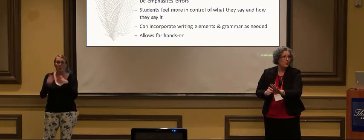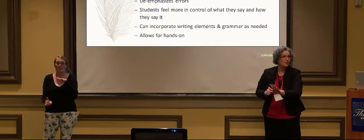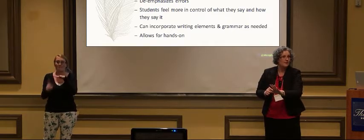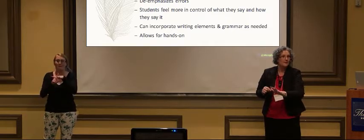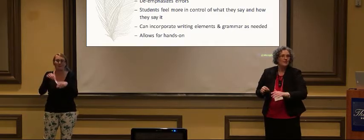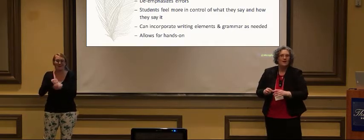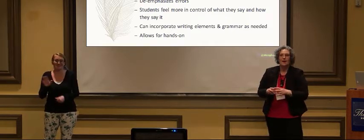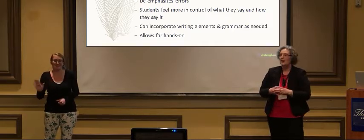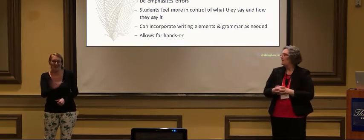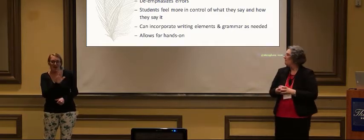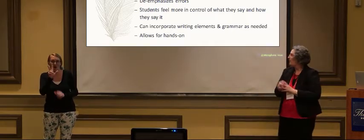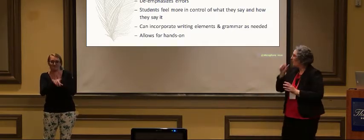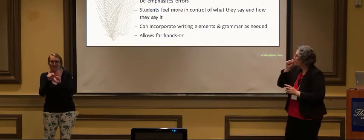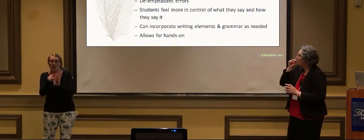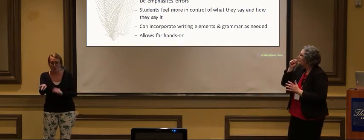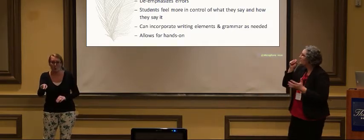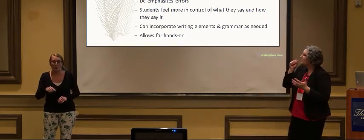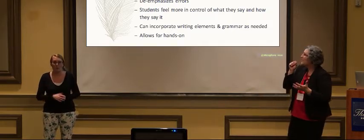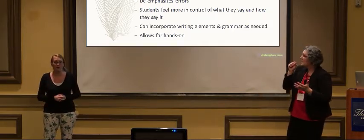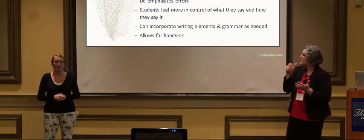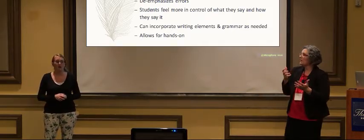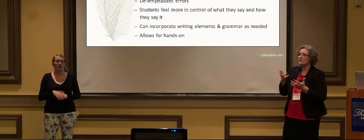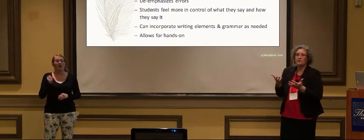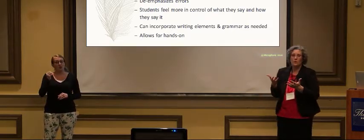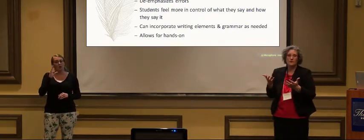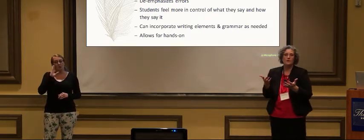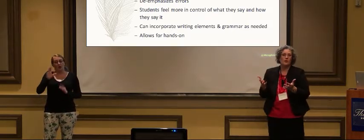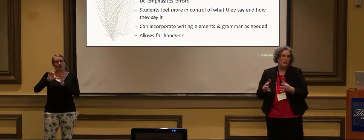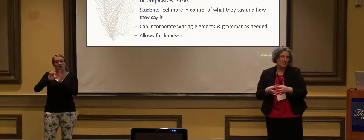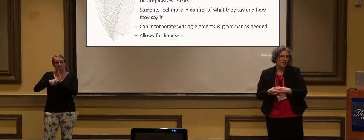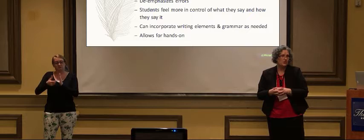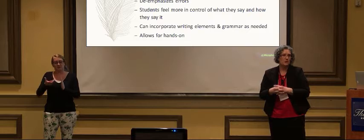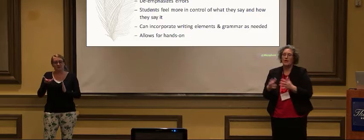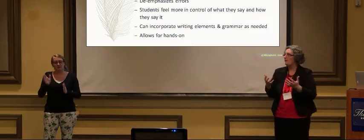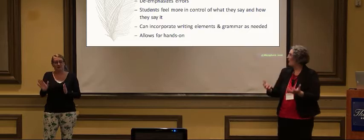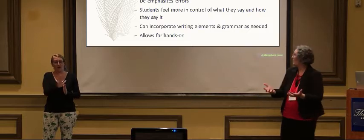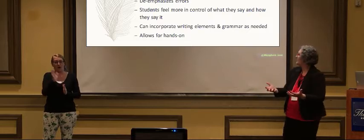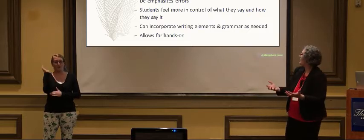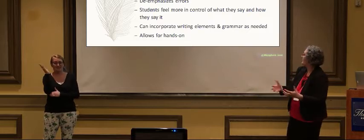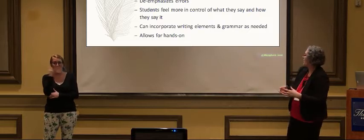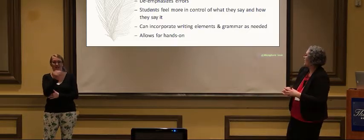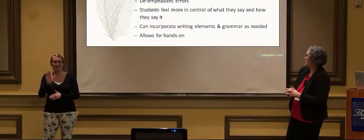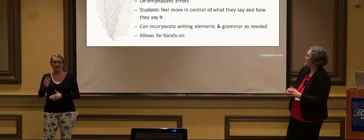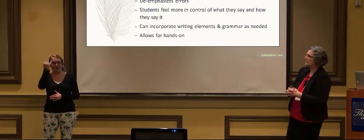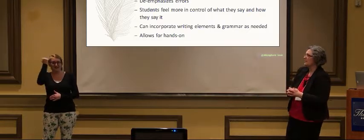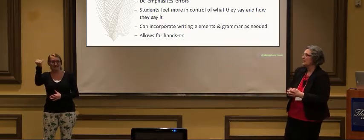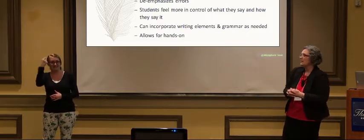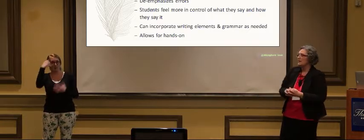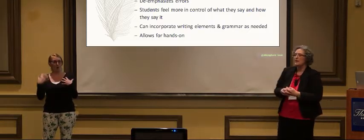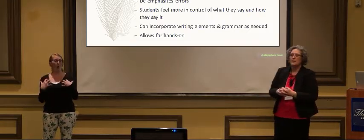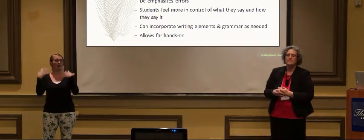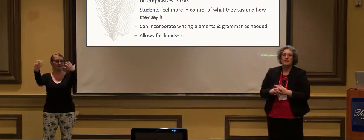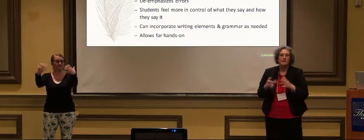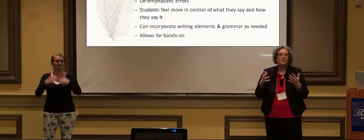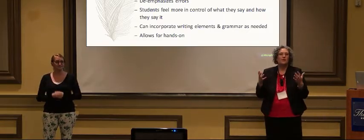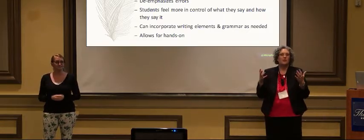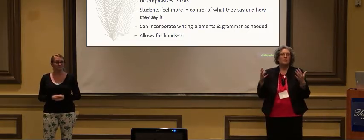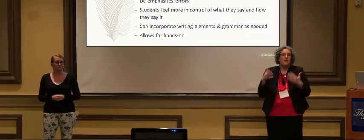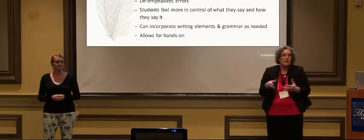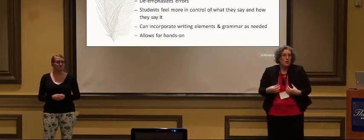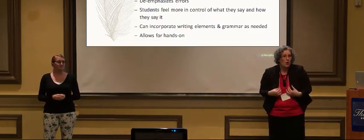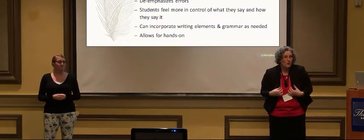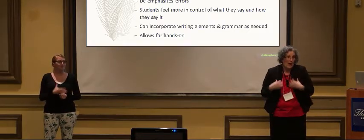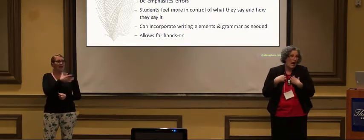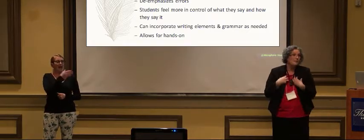their videos. So it does reinforce their presentation and the idea of the audience. In as much